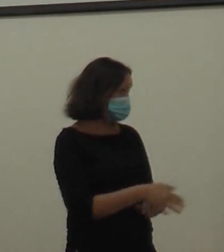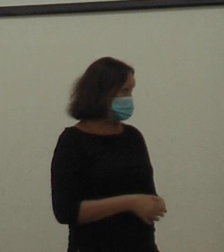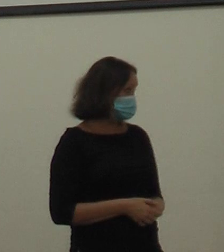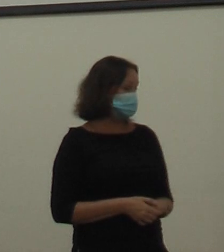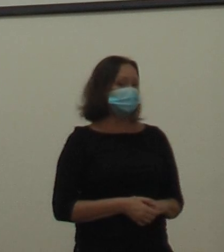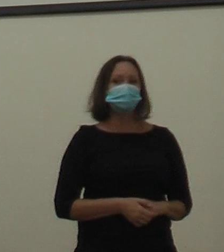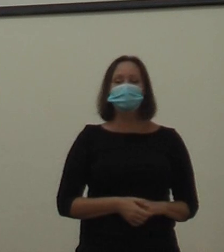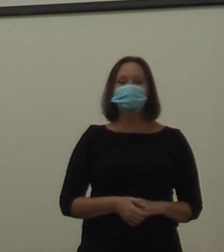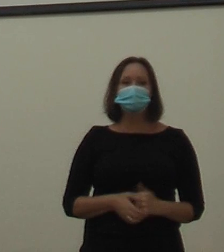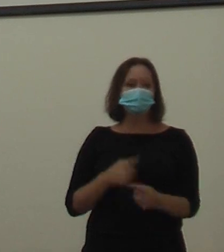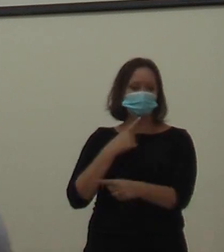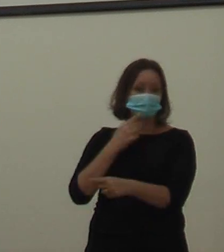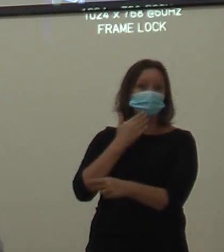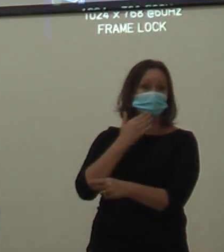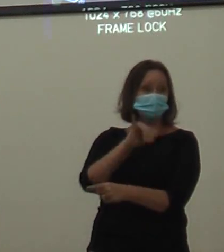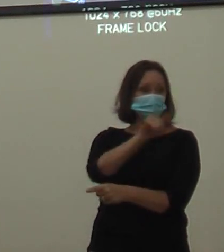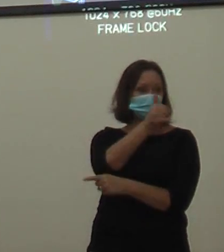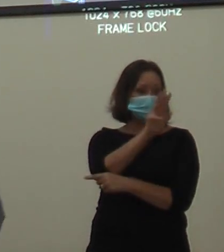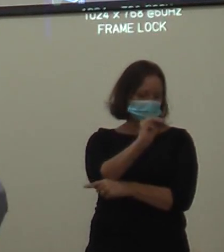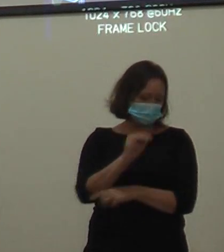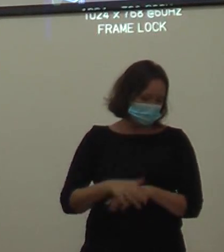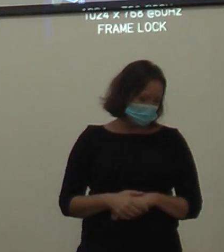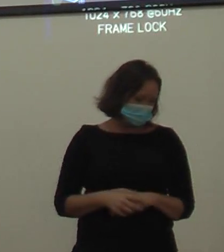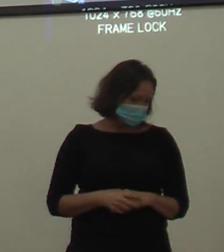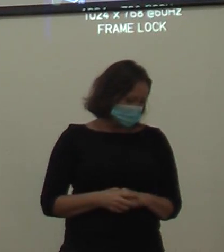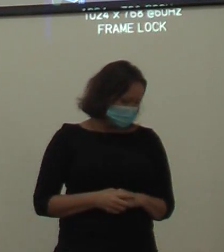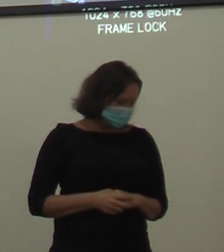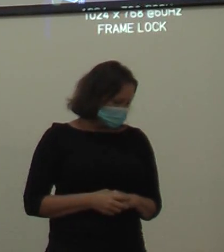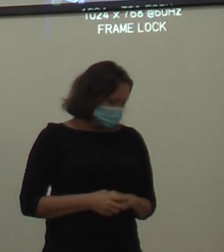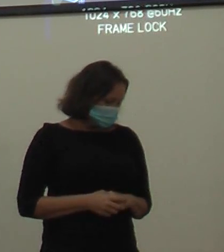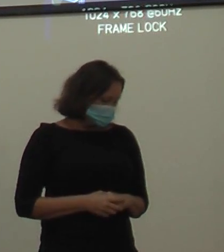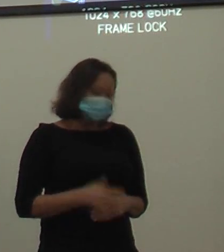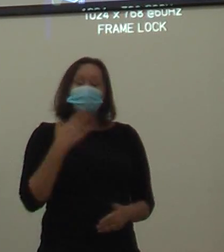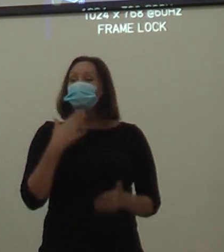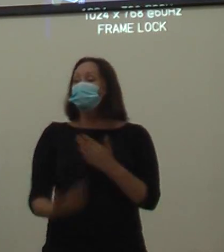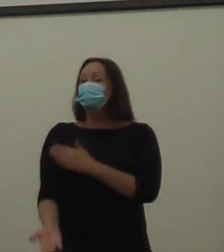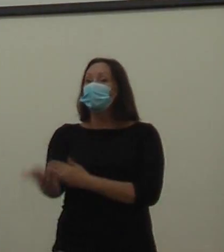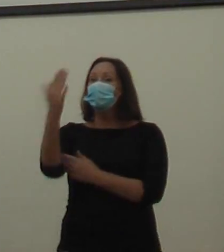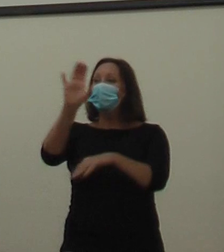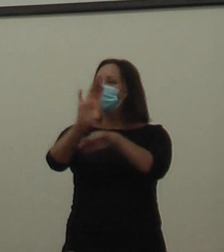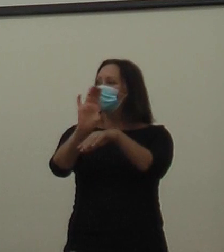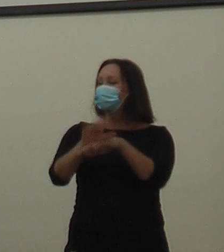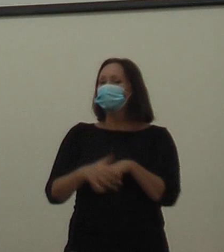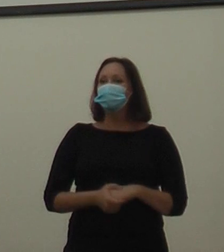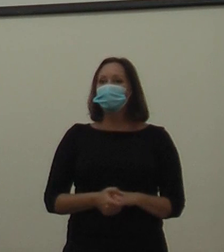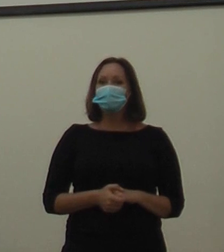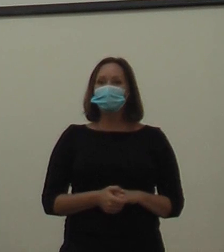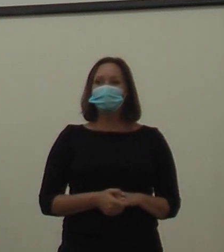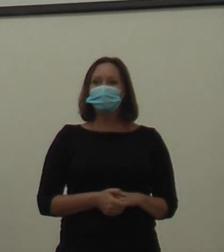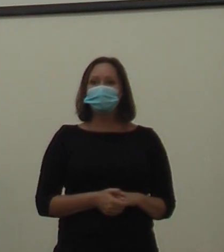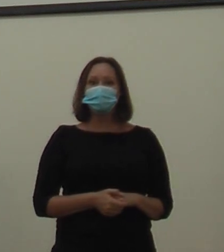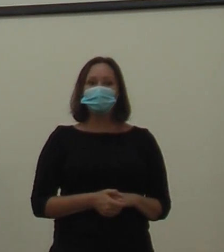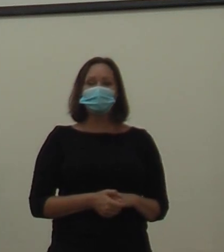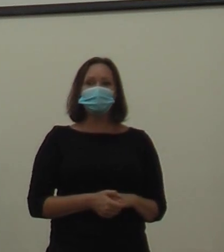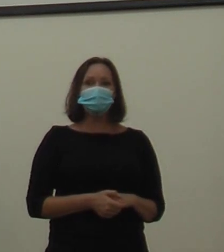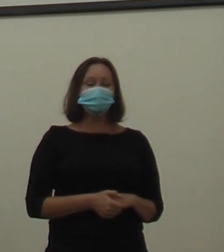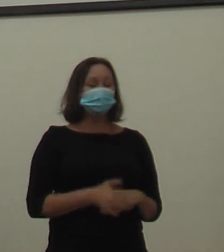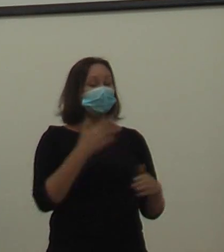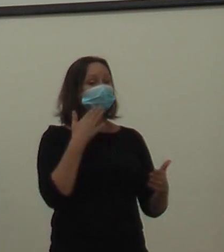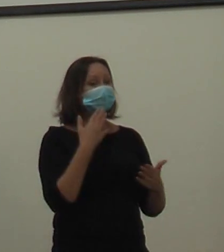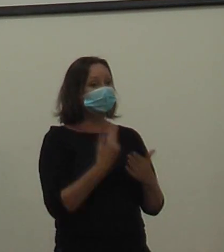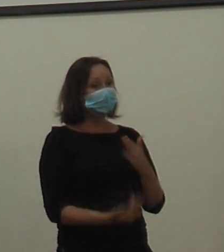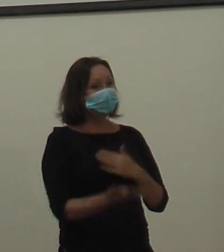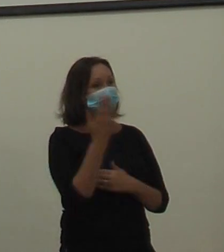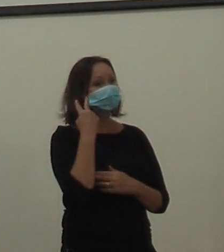Thank you, Jim. Good morning, church. It is good to